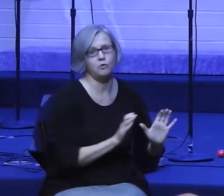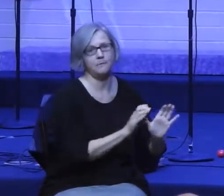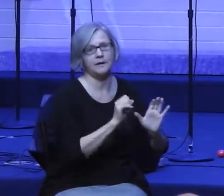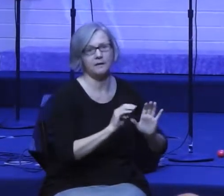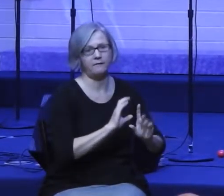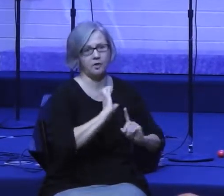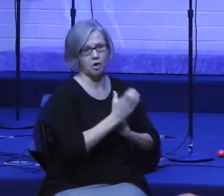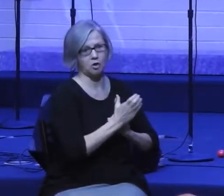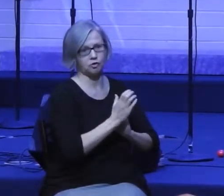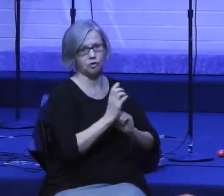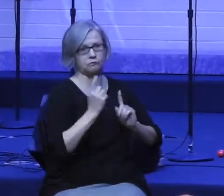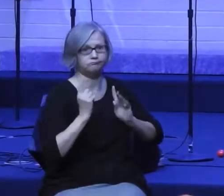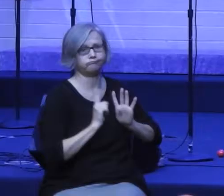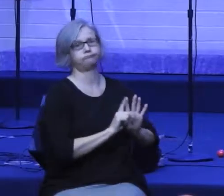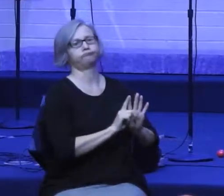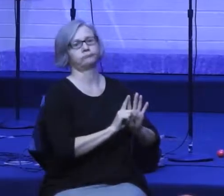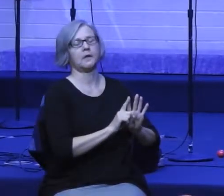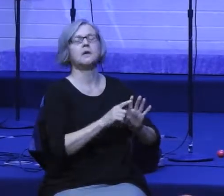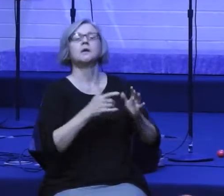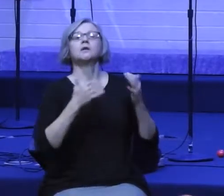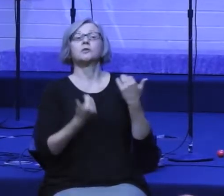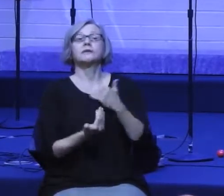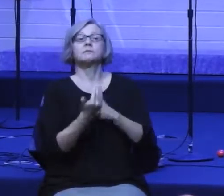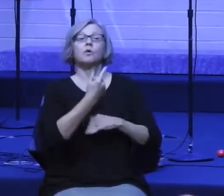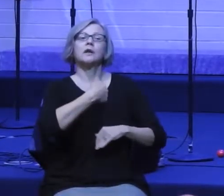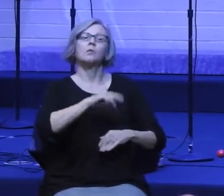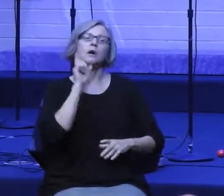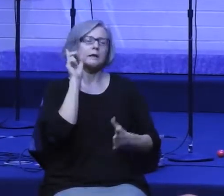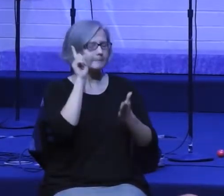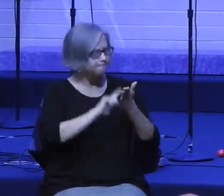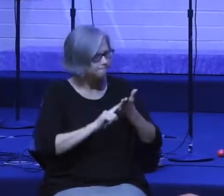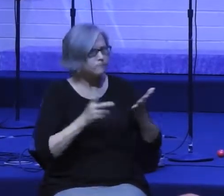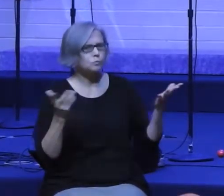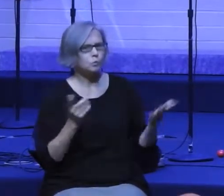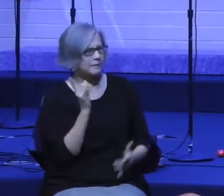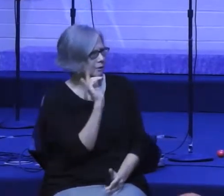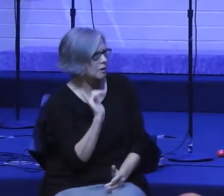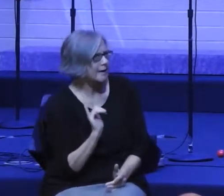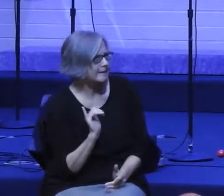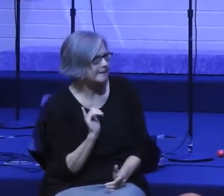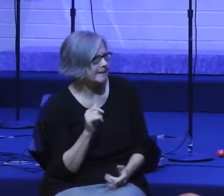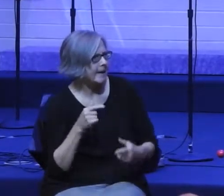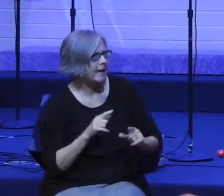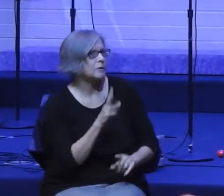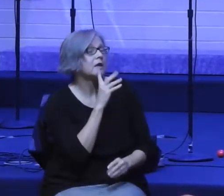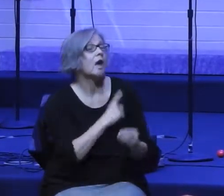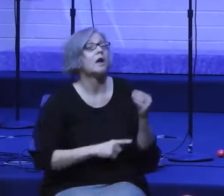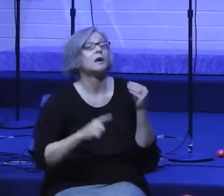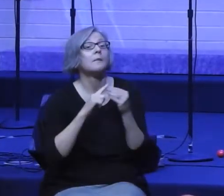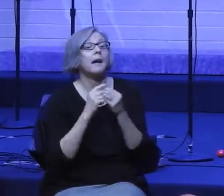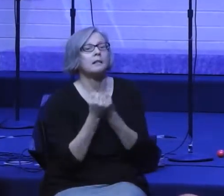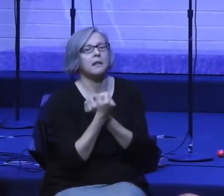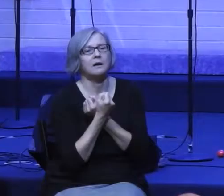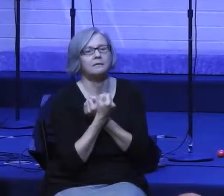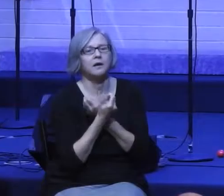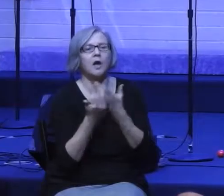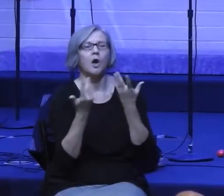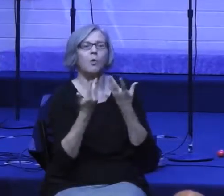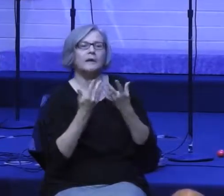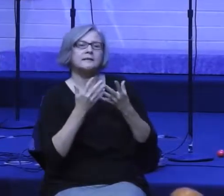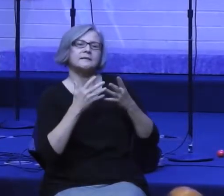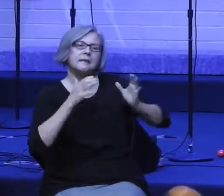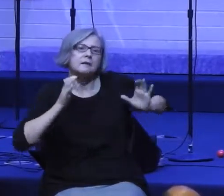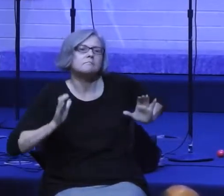so this morning we're going to explore, what does that look like when we talk about love? What is the current, what is